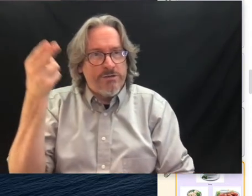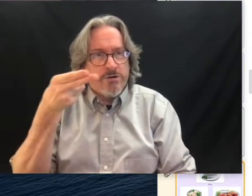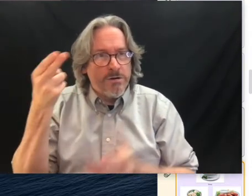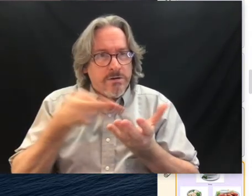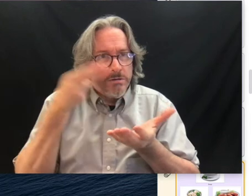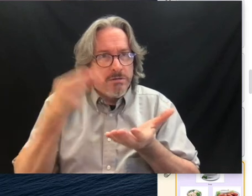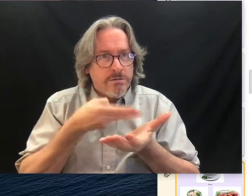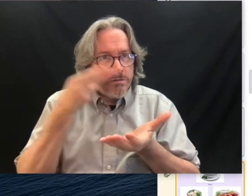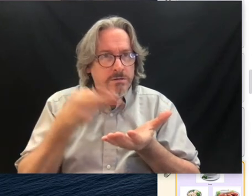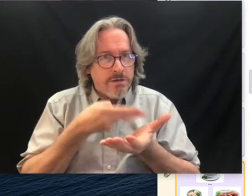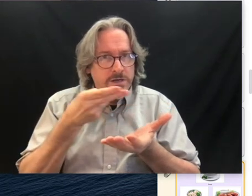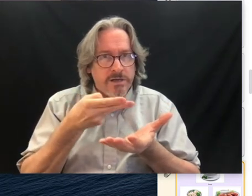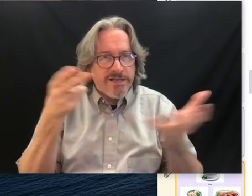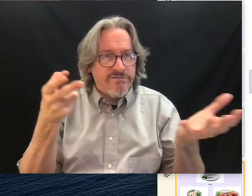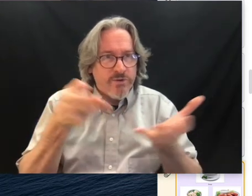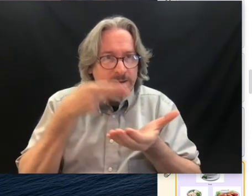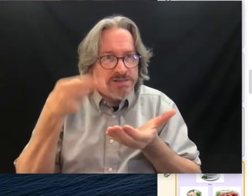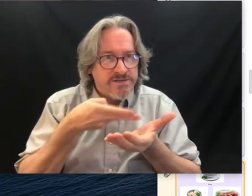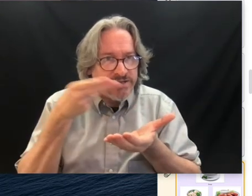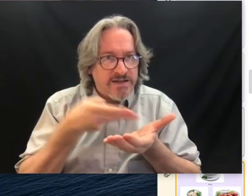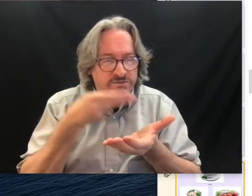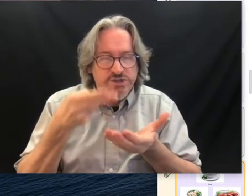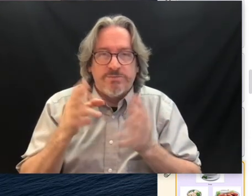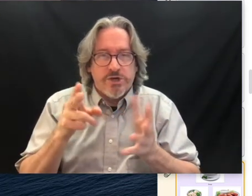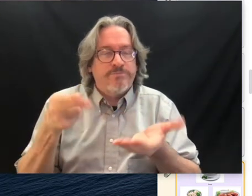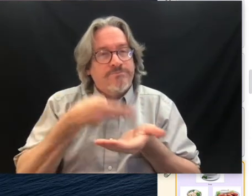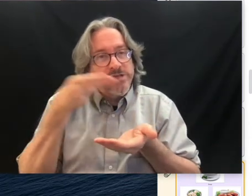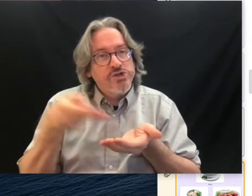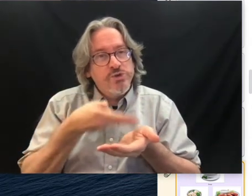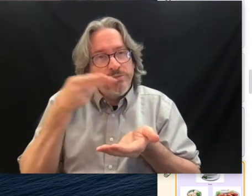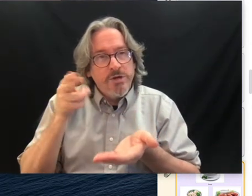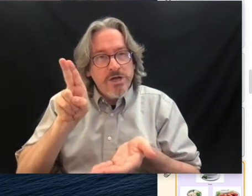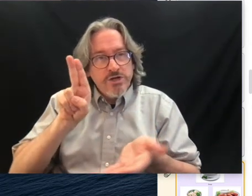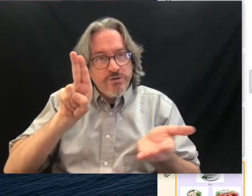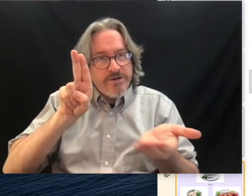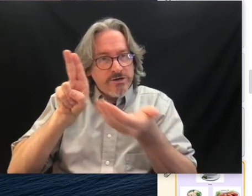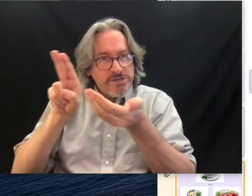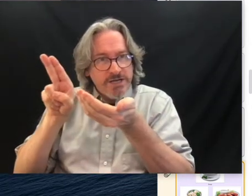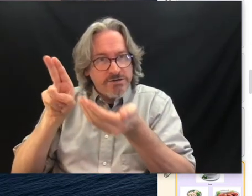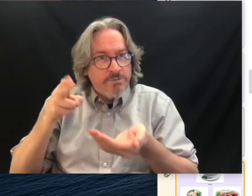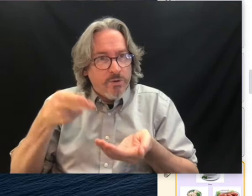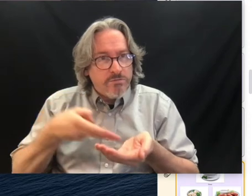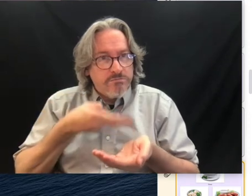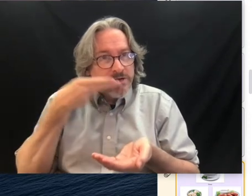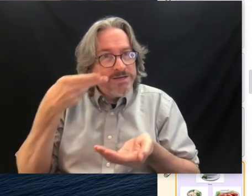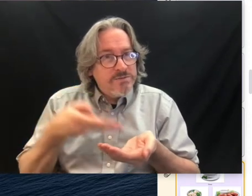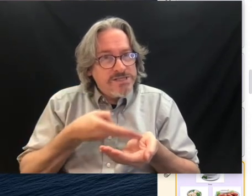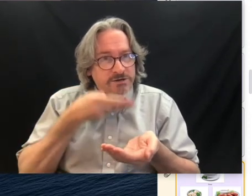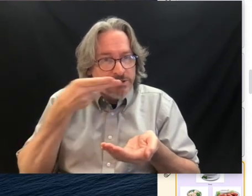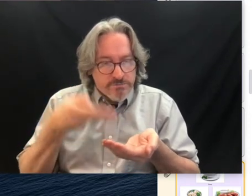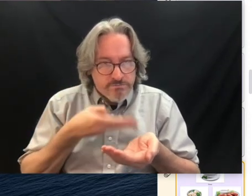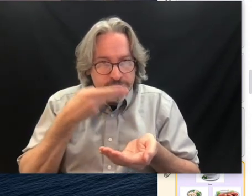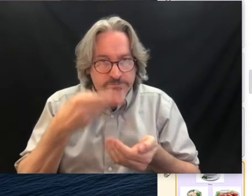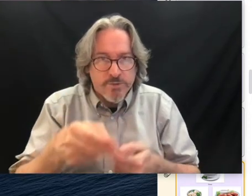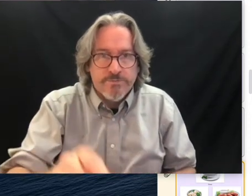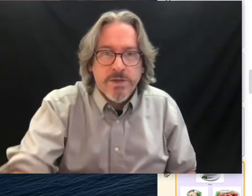in like the vocab and stuff like that for soup. So soup, 2 fingers, and here's the bowl, like we did with